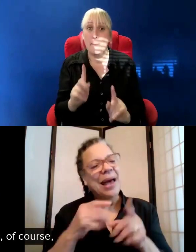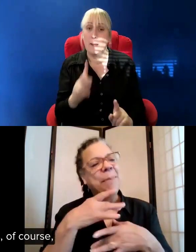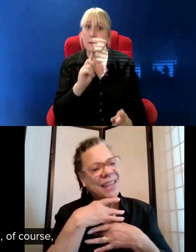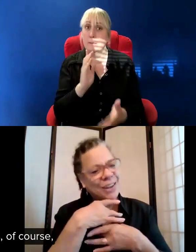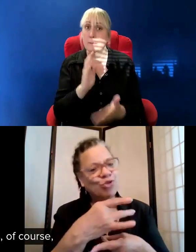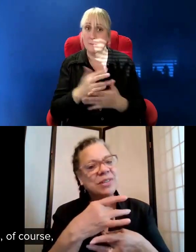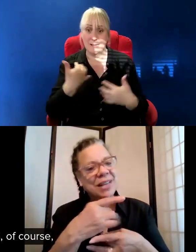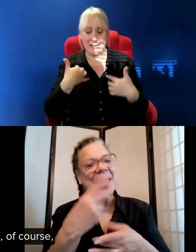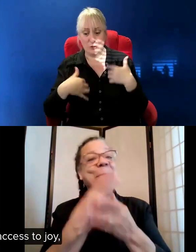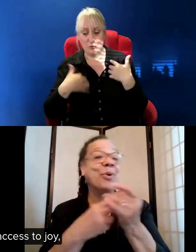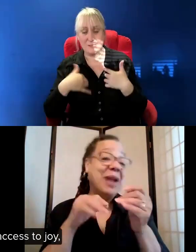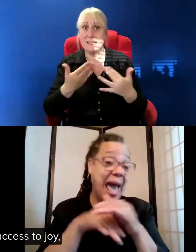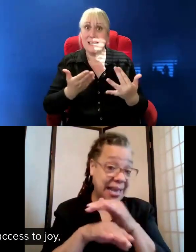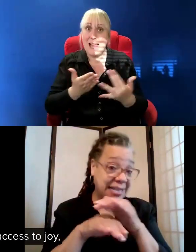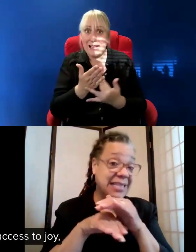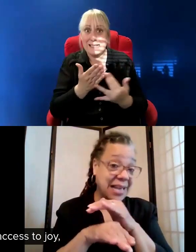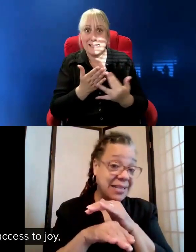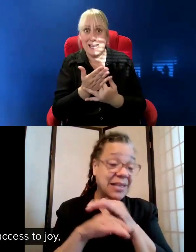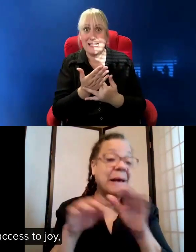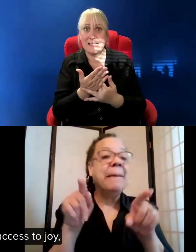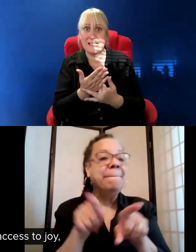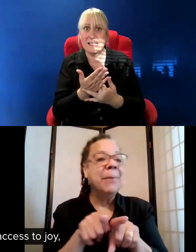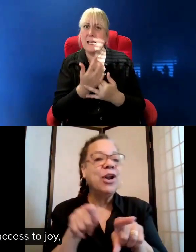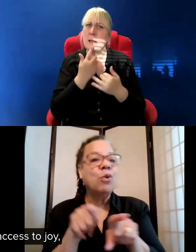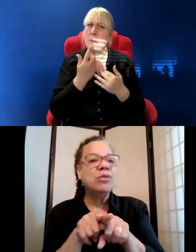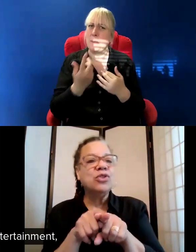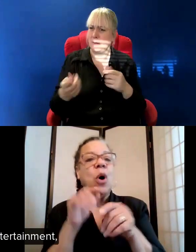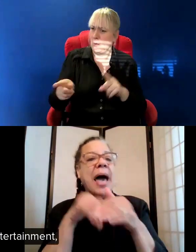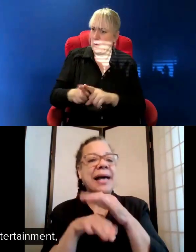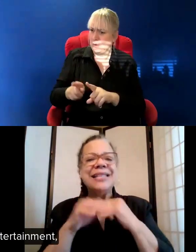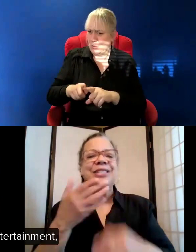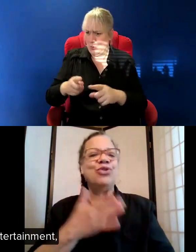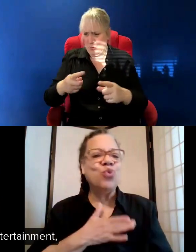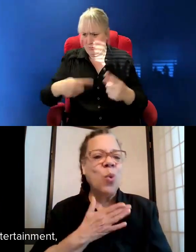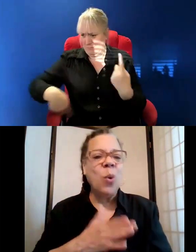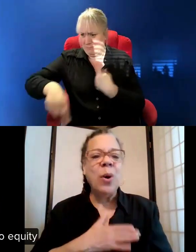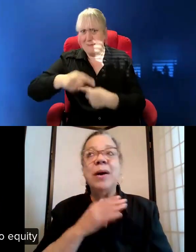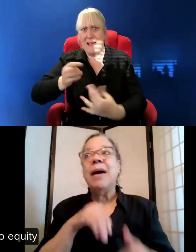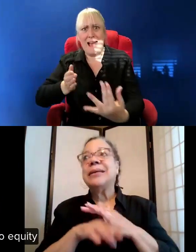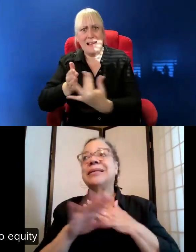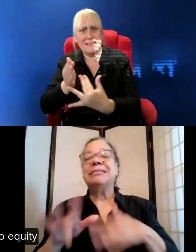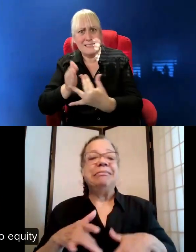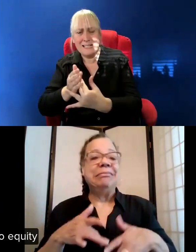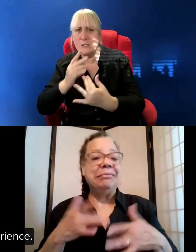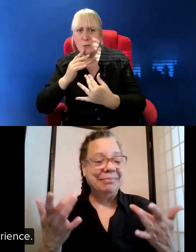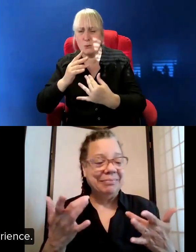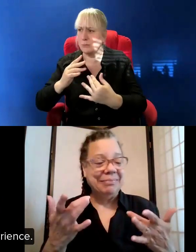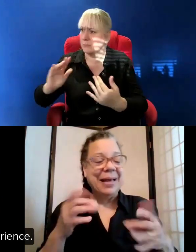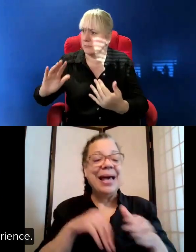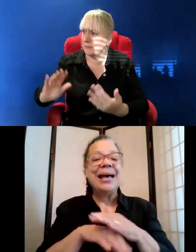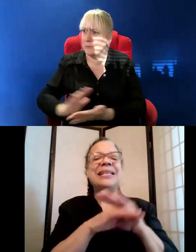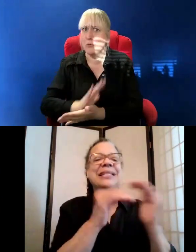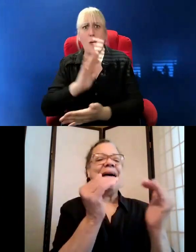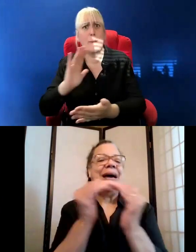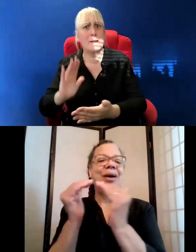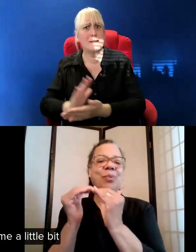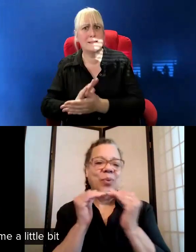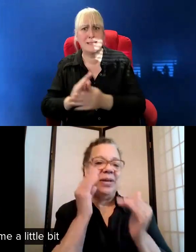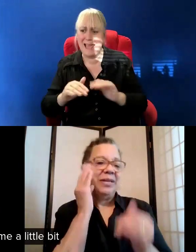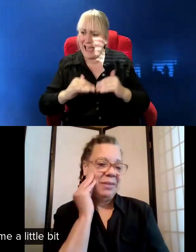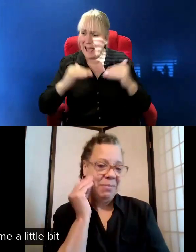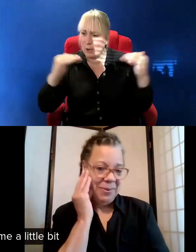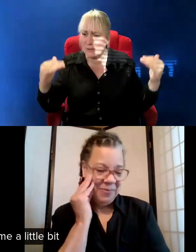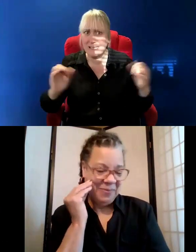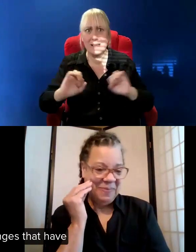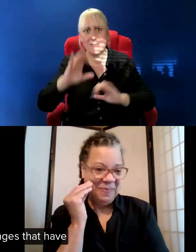in both access, of course, but also just access to joy, access to entertainment, access to equity of experience. Can